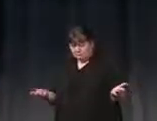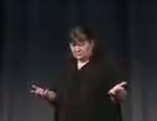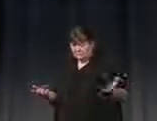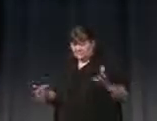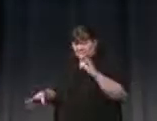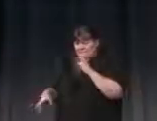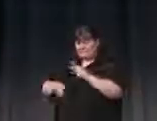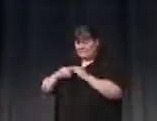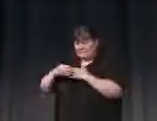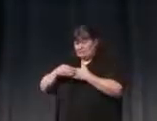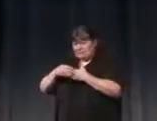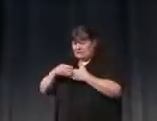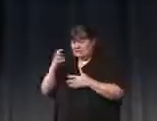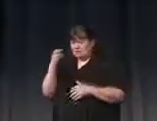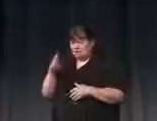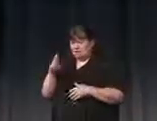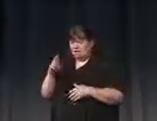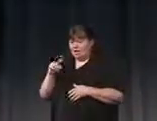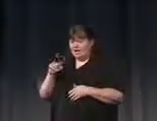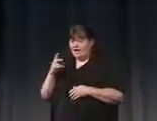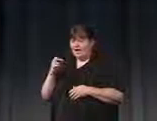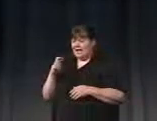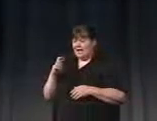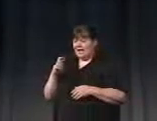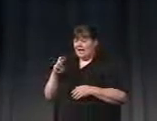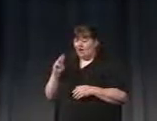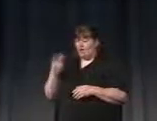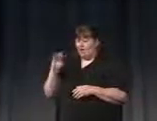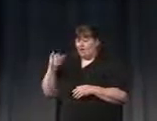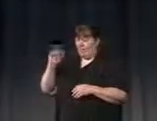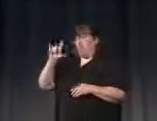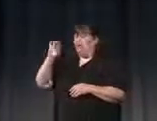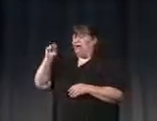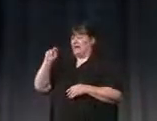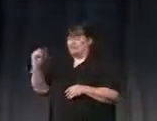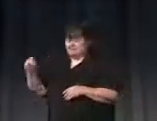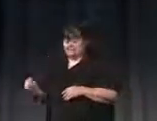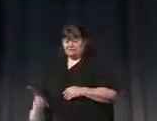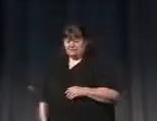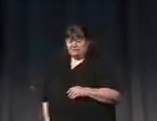suppleness or we'll never pronounce that word, governableness.